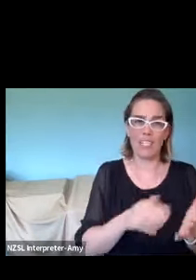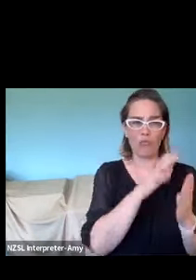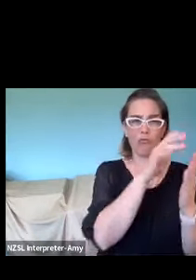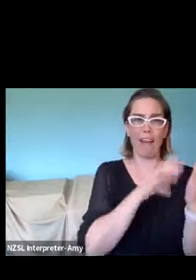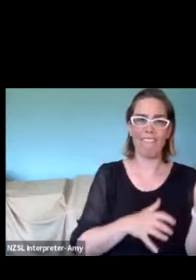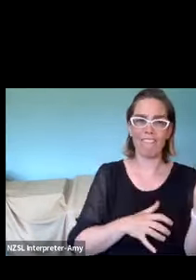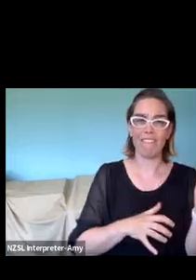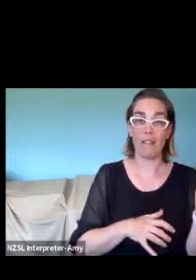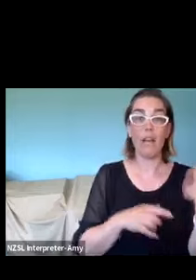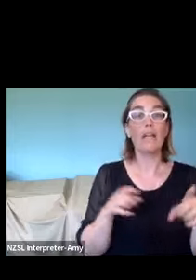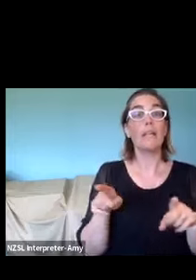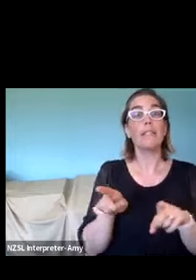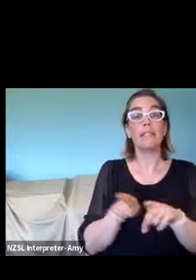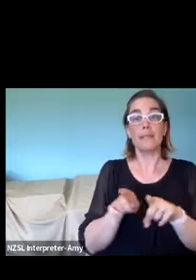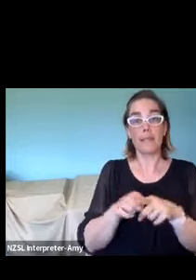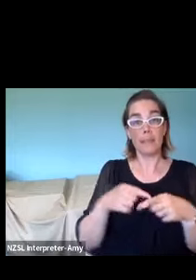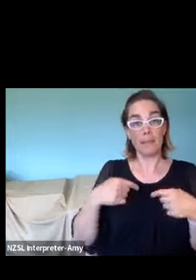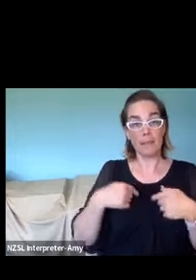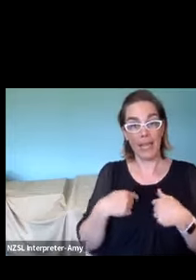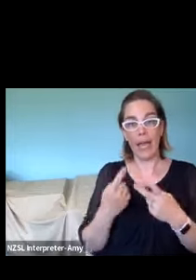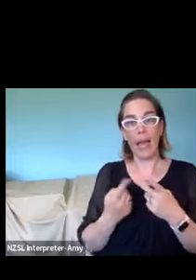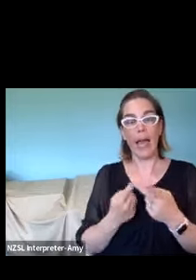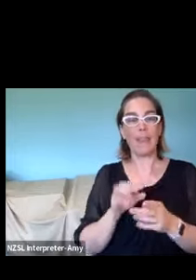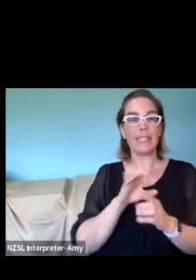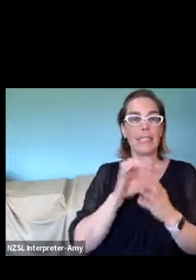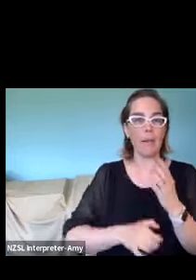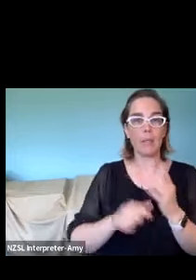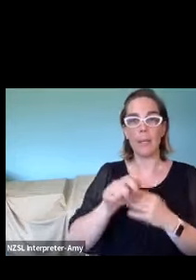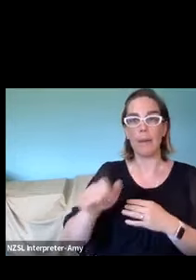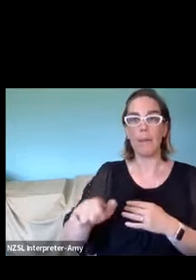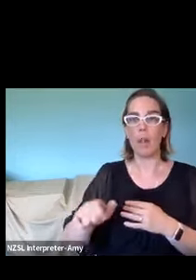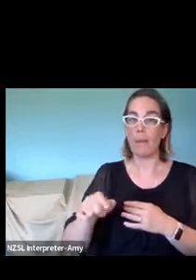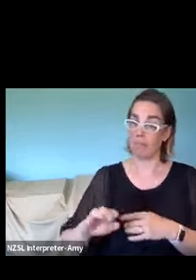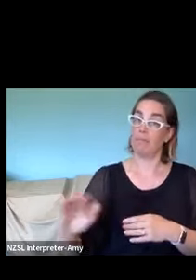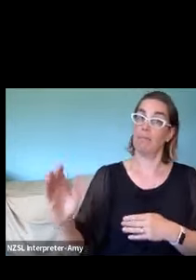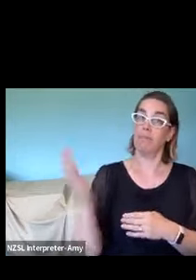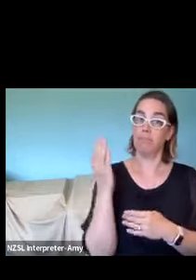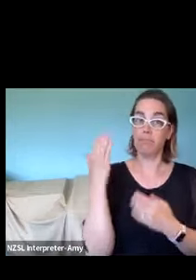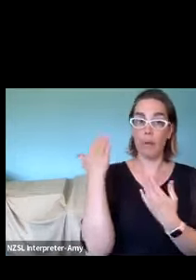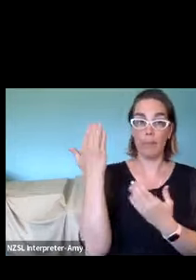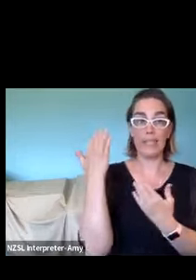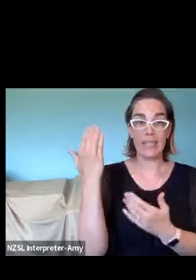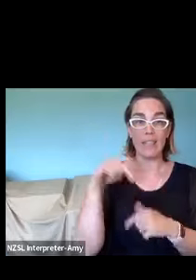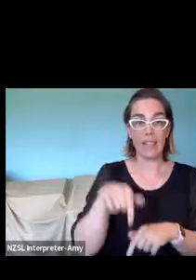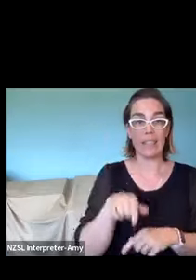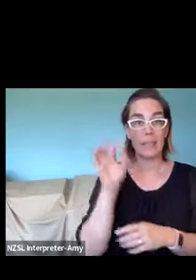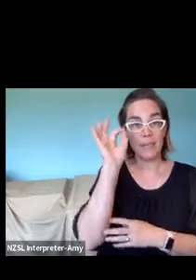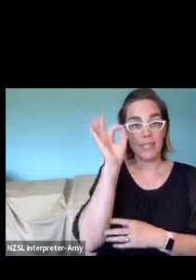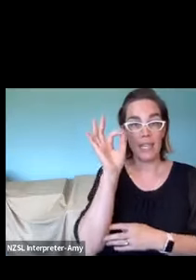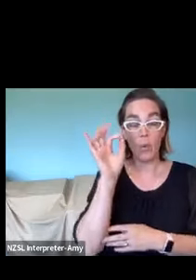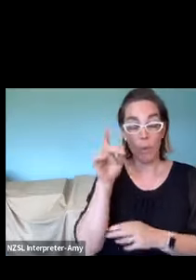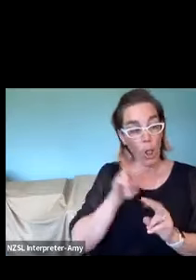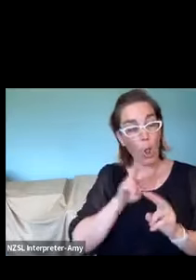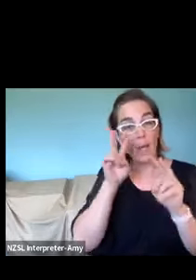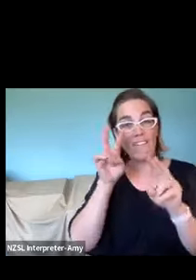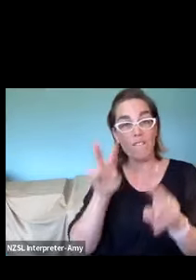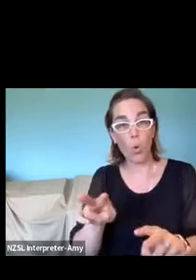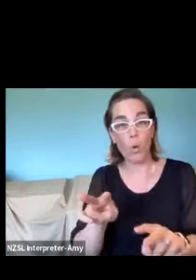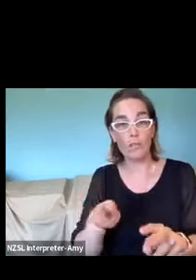New Zealanders, have been before this committee and have stated that we were looking forward to the introduction of